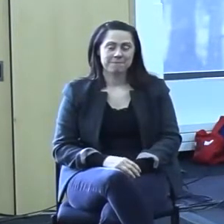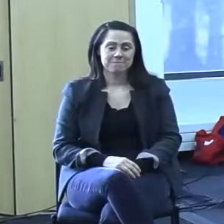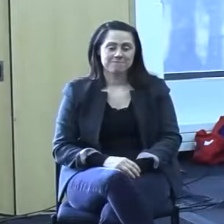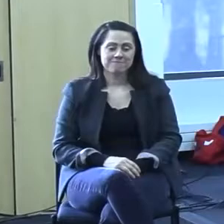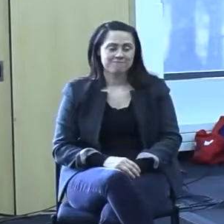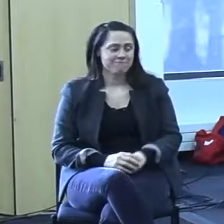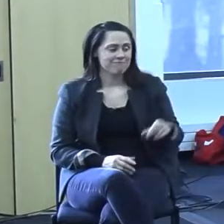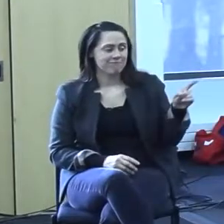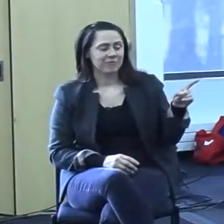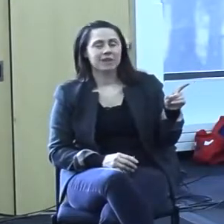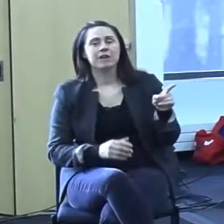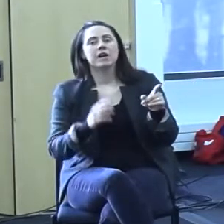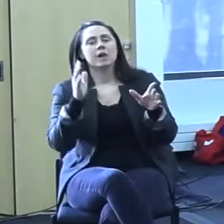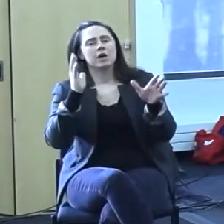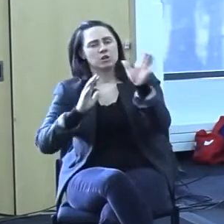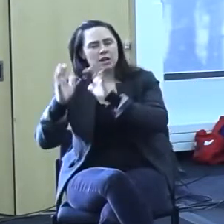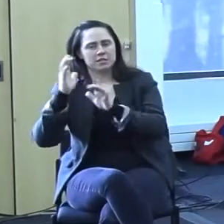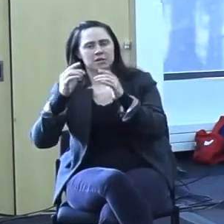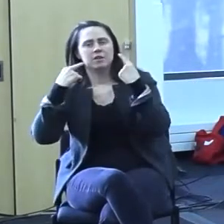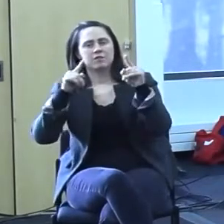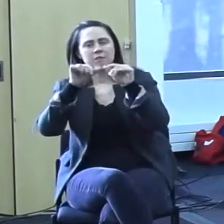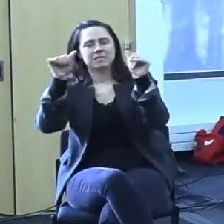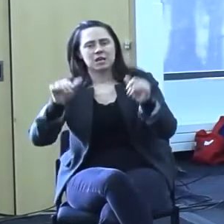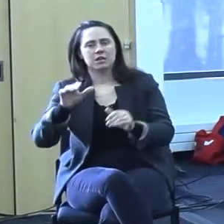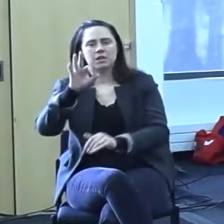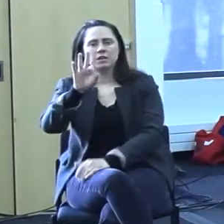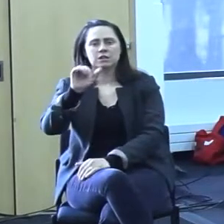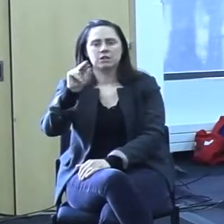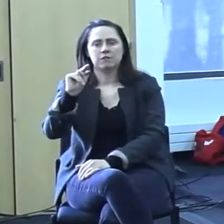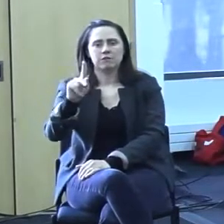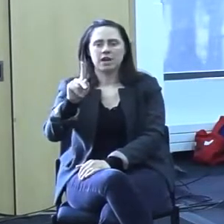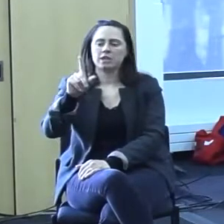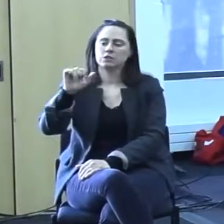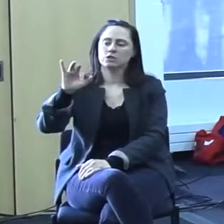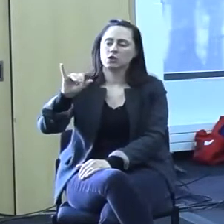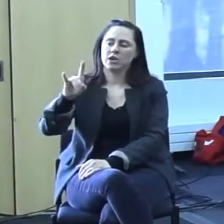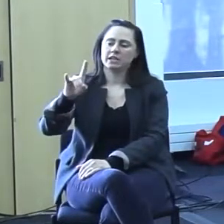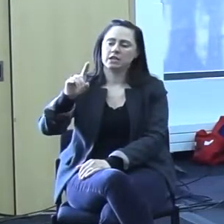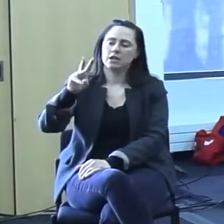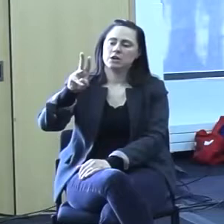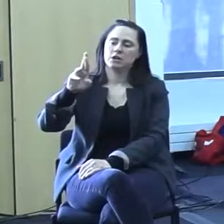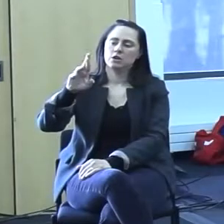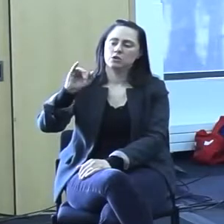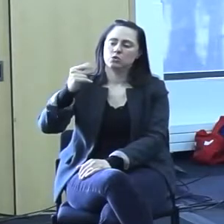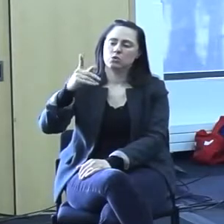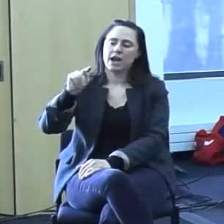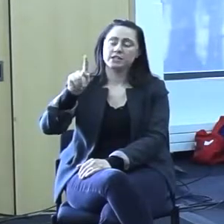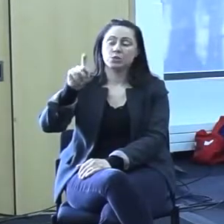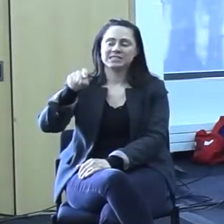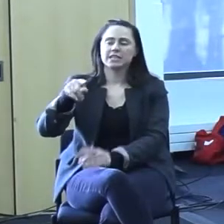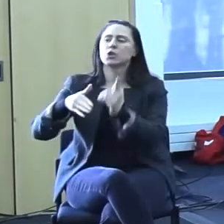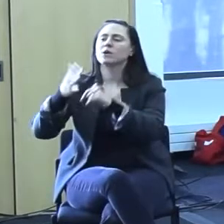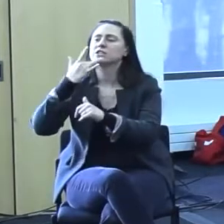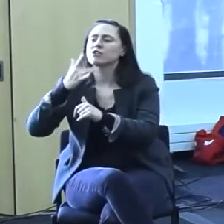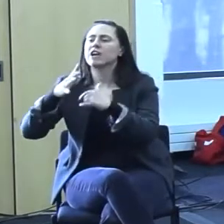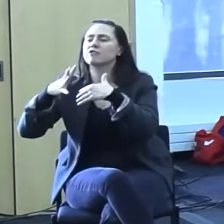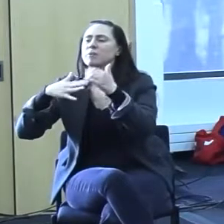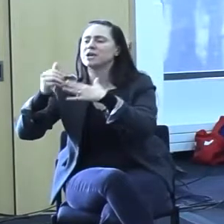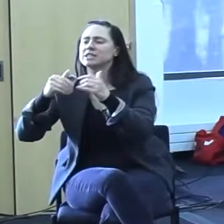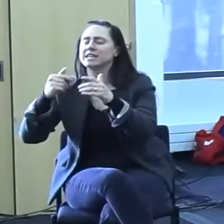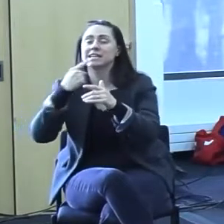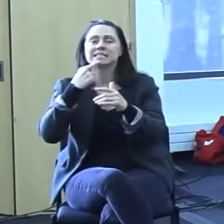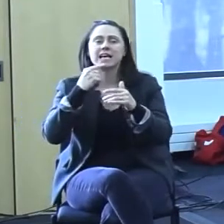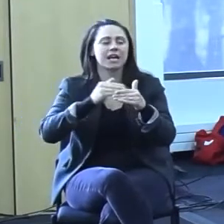A long time ago, the famous architect Frank Lloyd Wright was asked the question, "What's your favorite building?" And his answer was the next